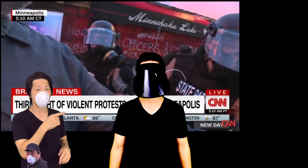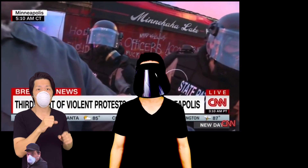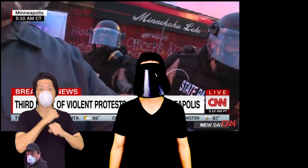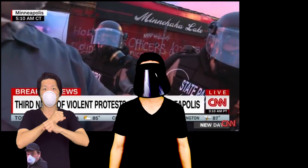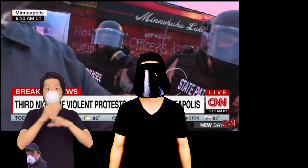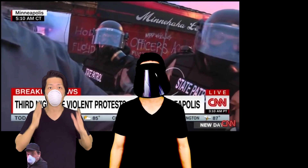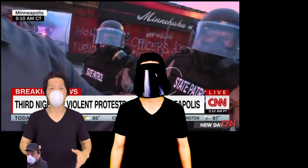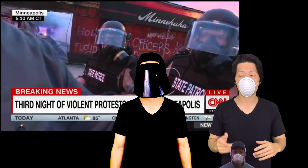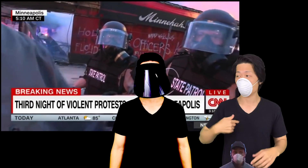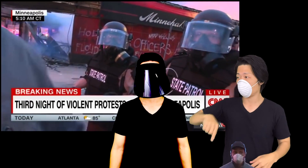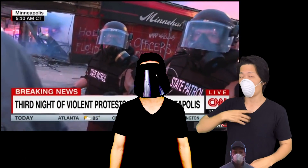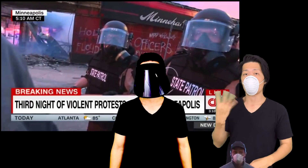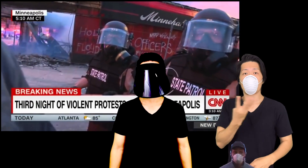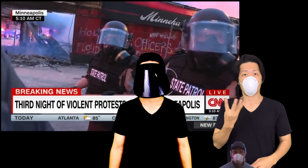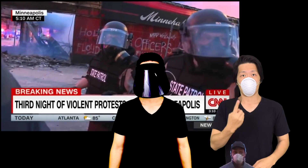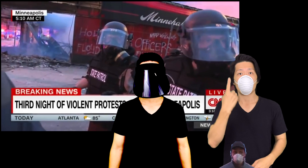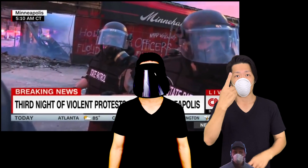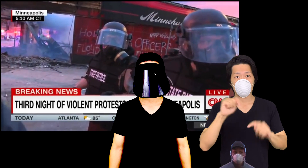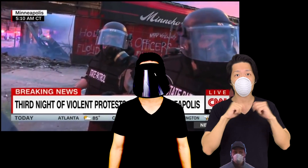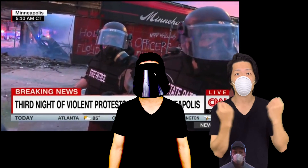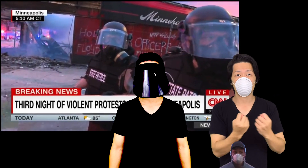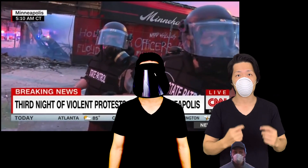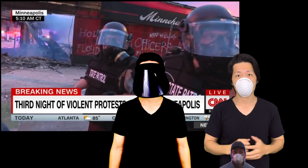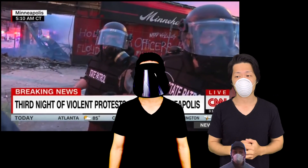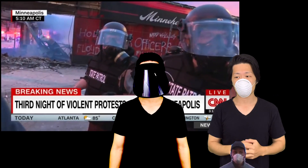This is the four of us. We are one team.